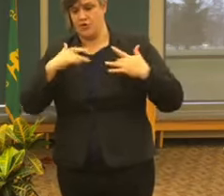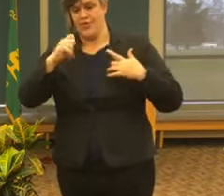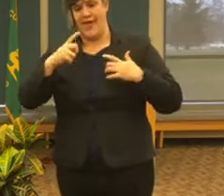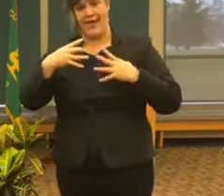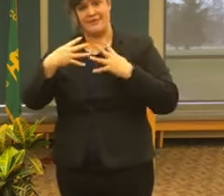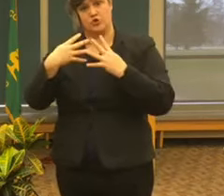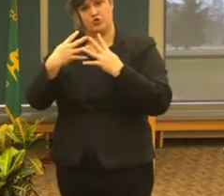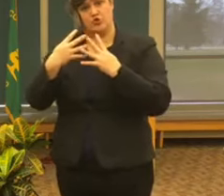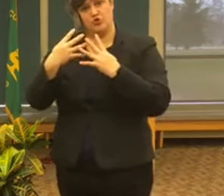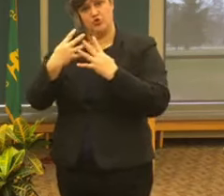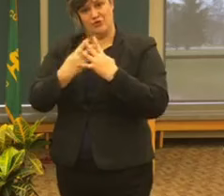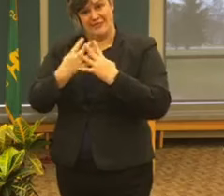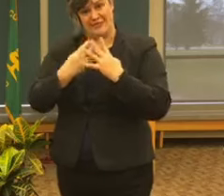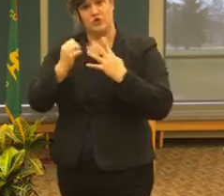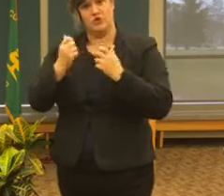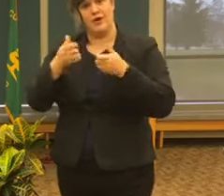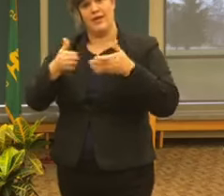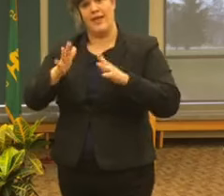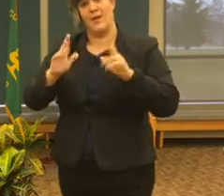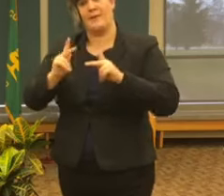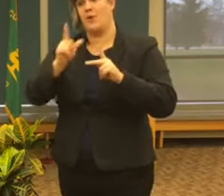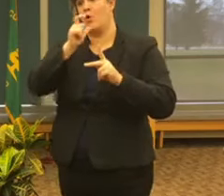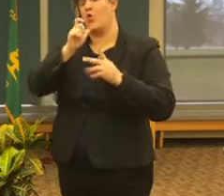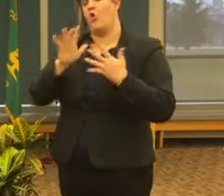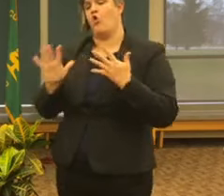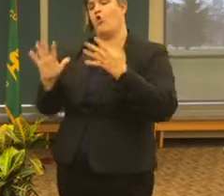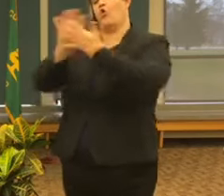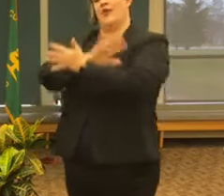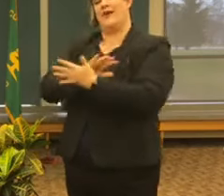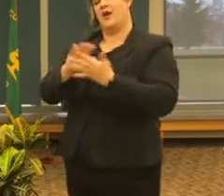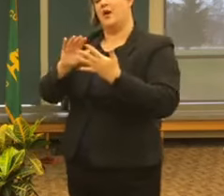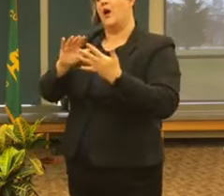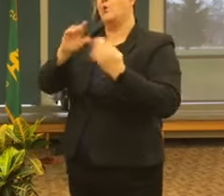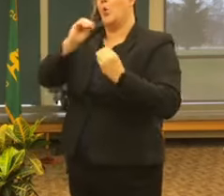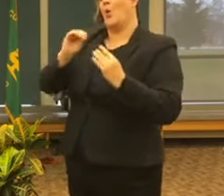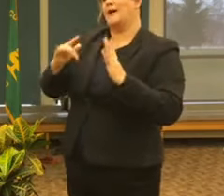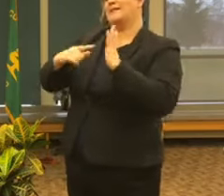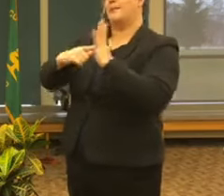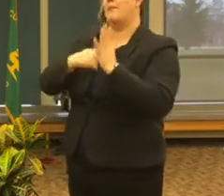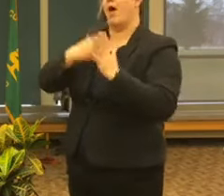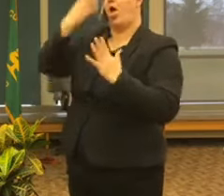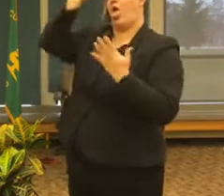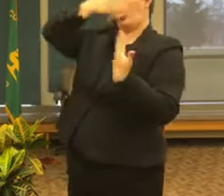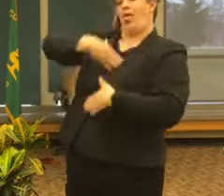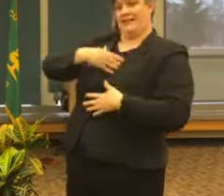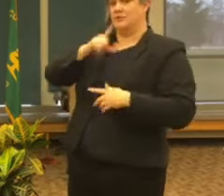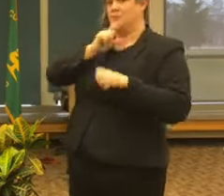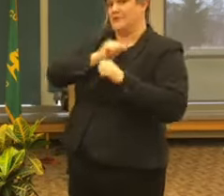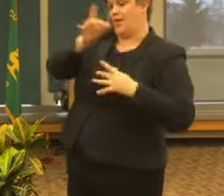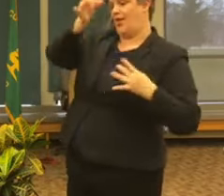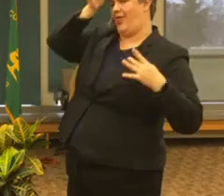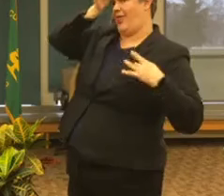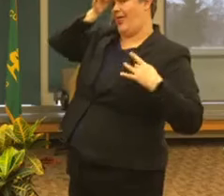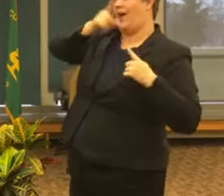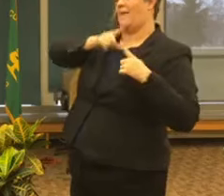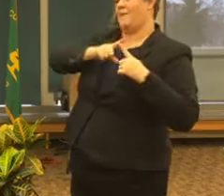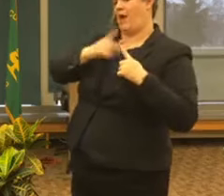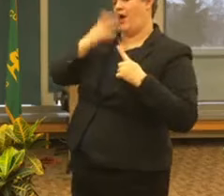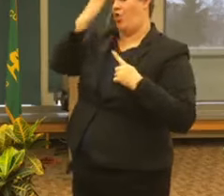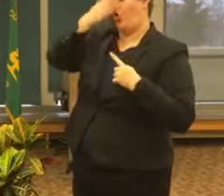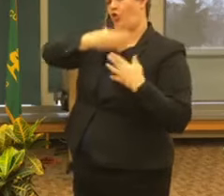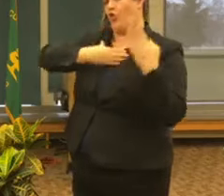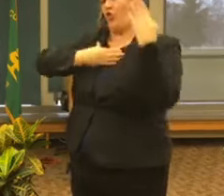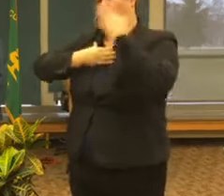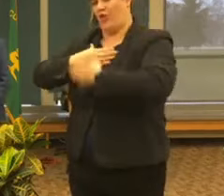tests may allow people who are asymptomatic or not necessarily aware that they have the virus or may have been